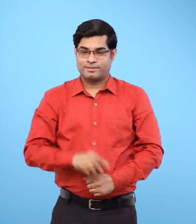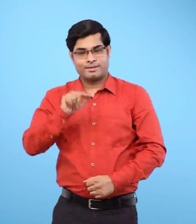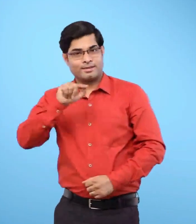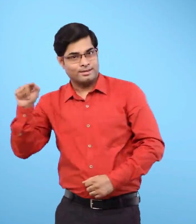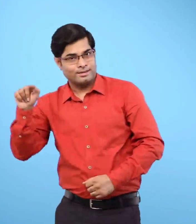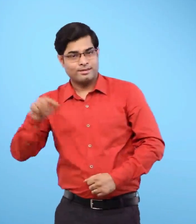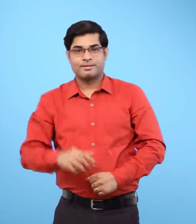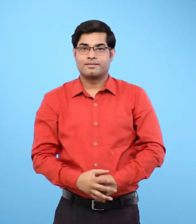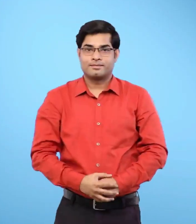Dash.